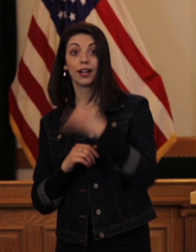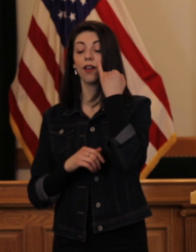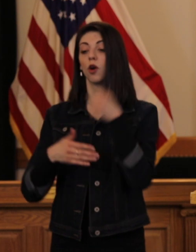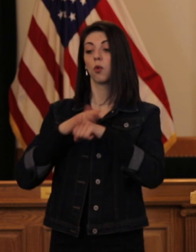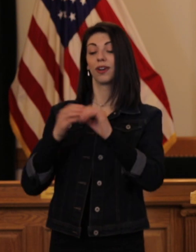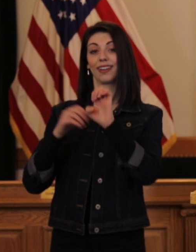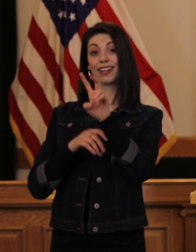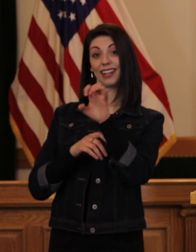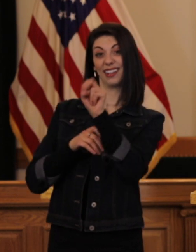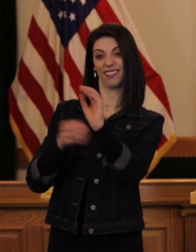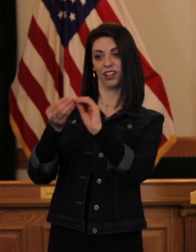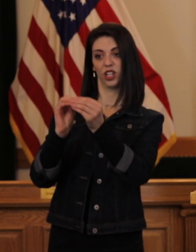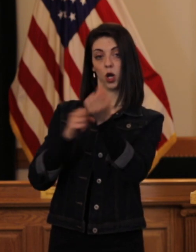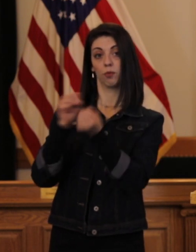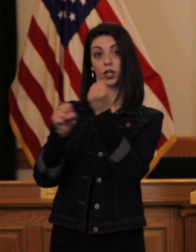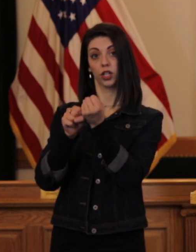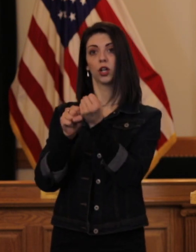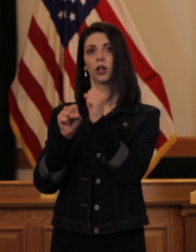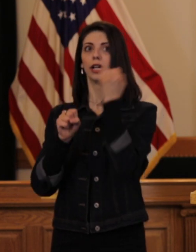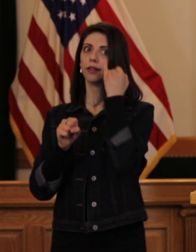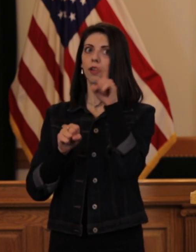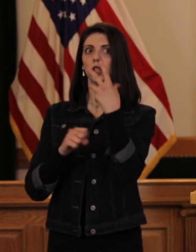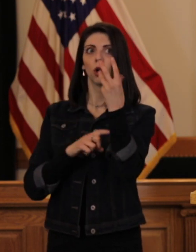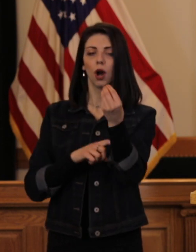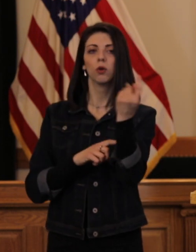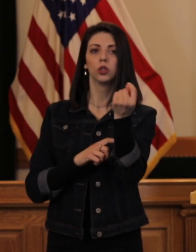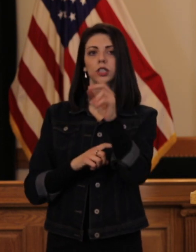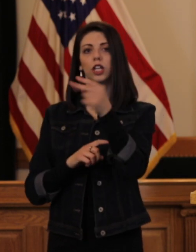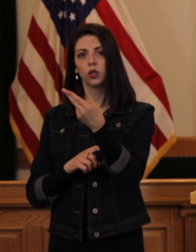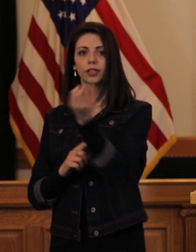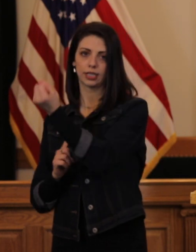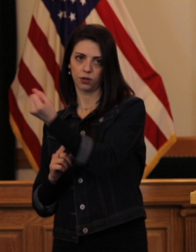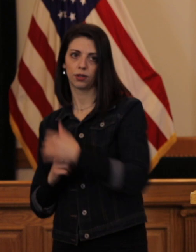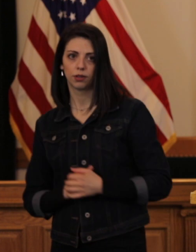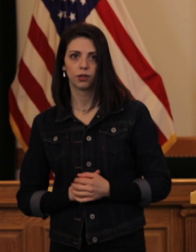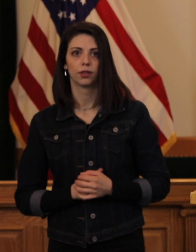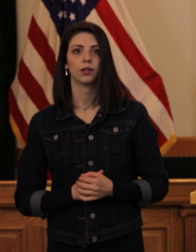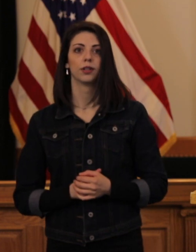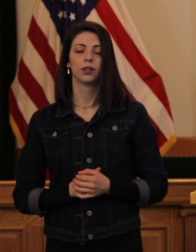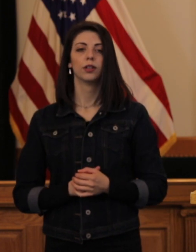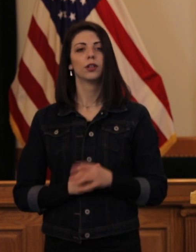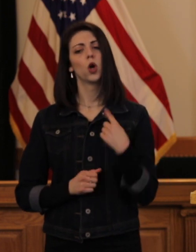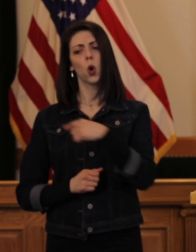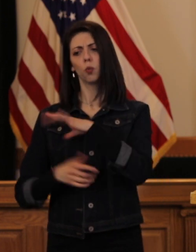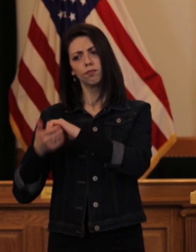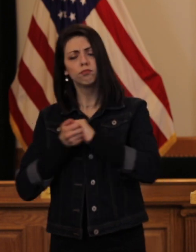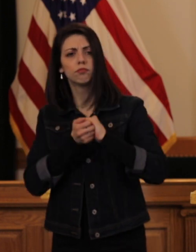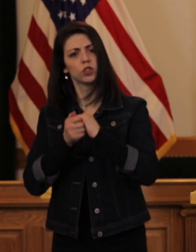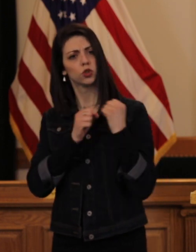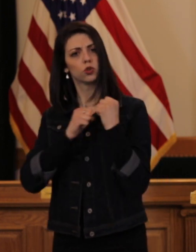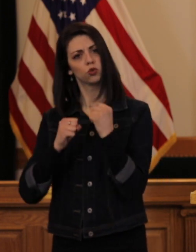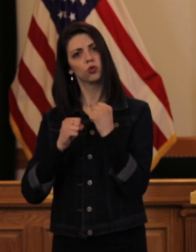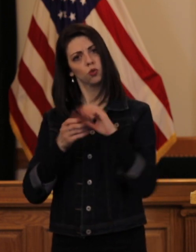number years to run essential errands on Tuesdays, Thursdays, and Saturdays. We've always been a strong community and looked out for one